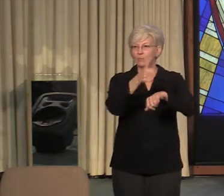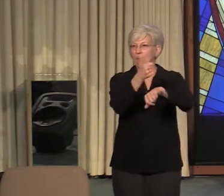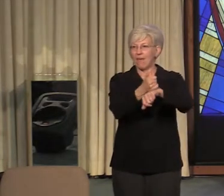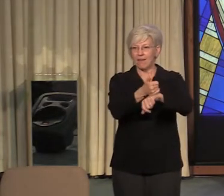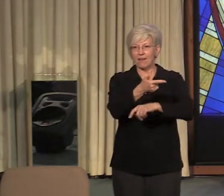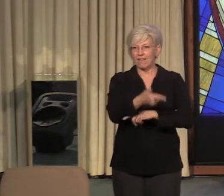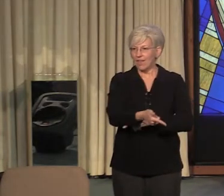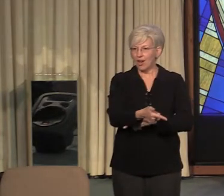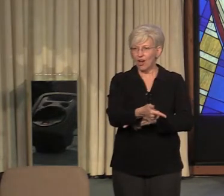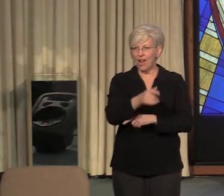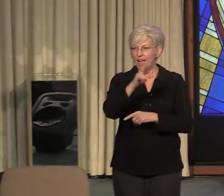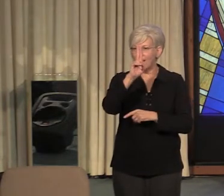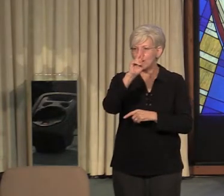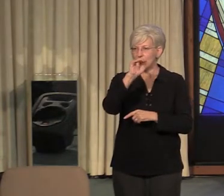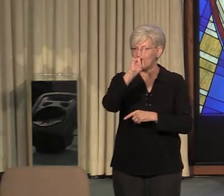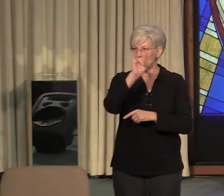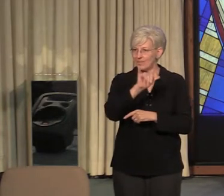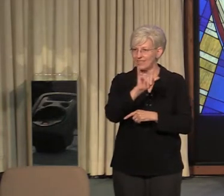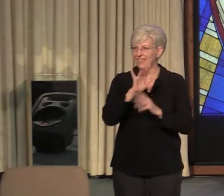Village